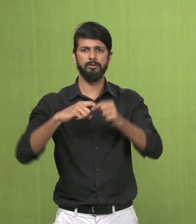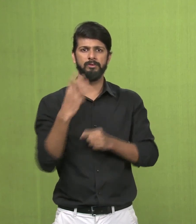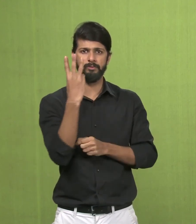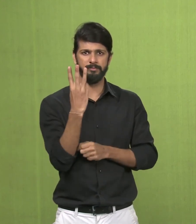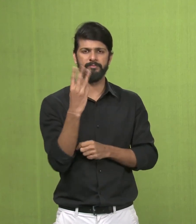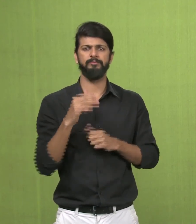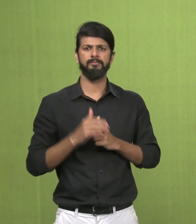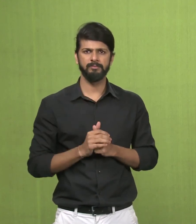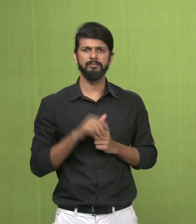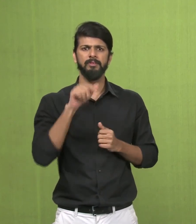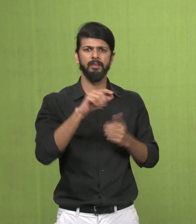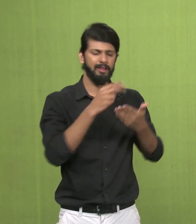Question number 3: